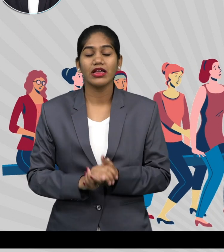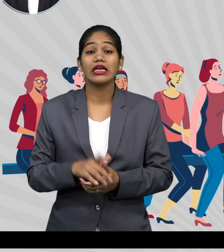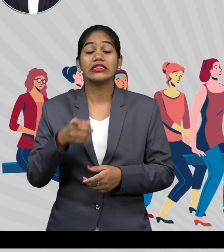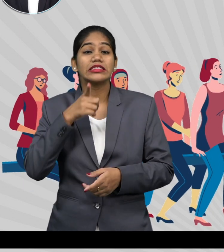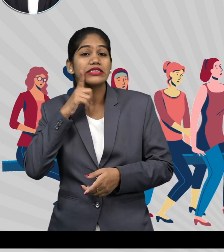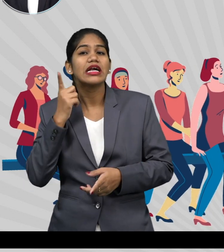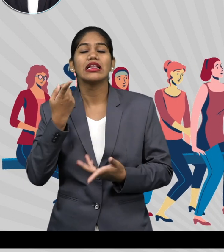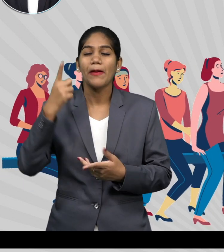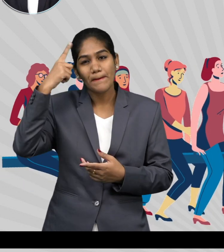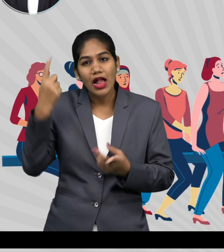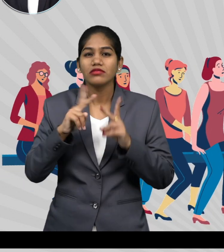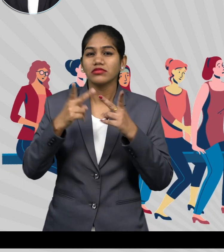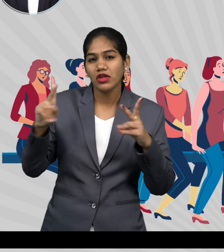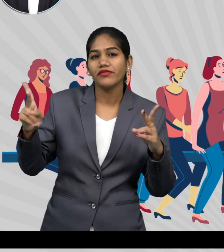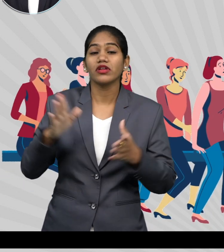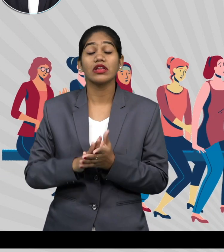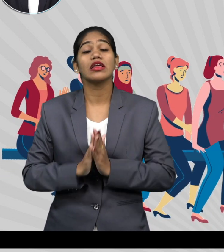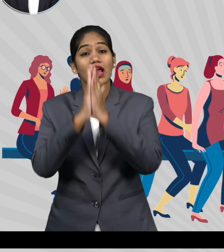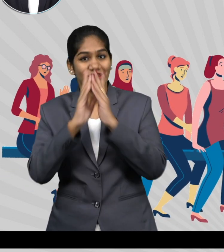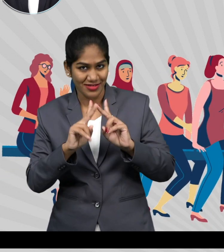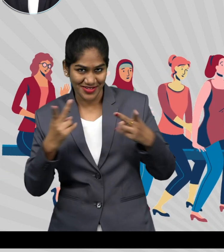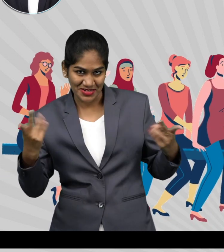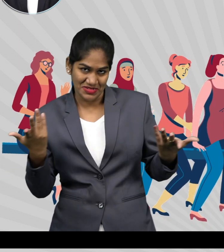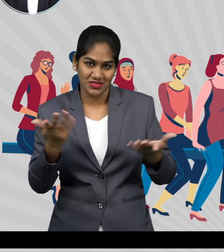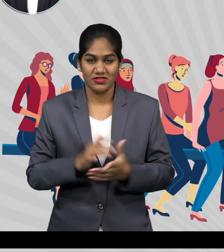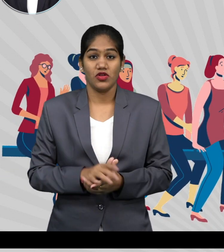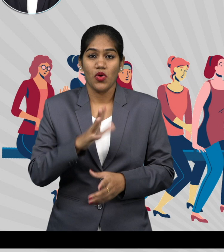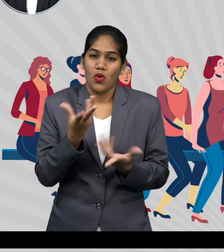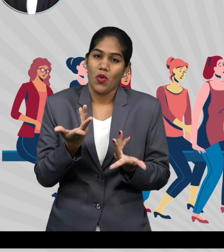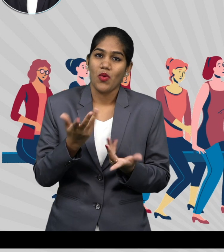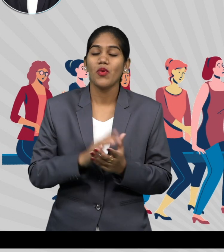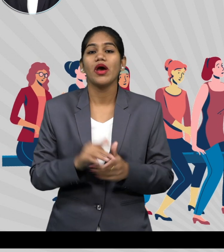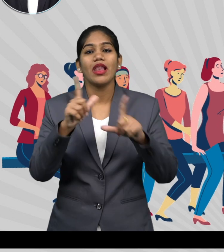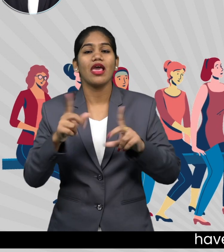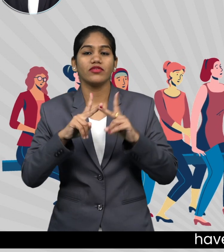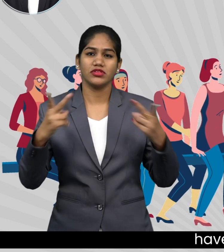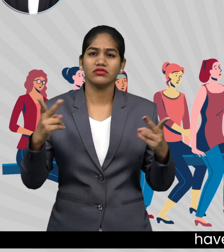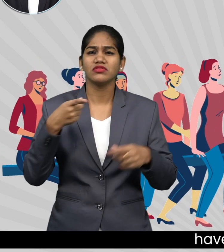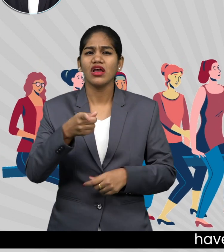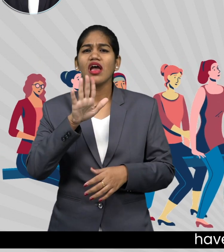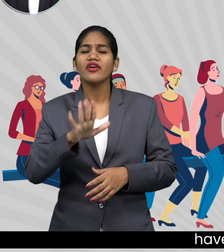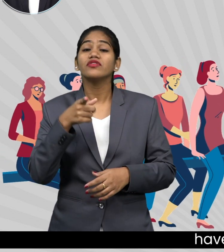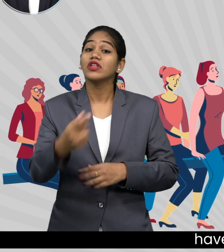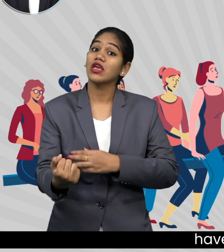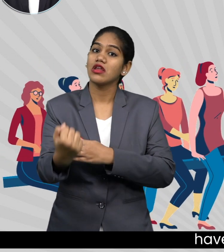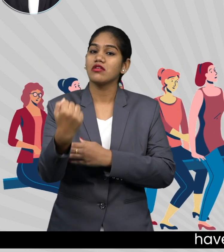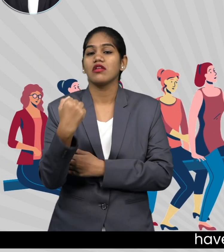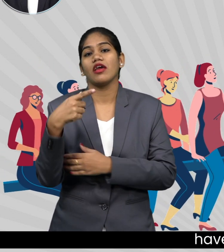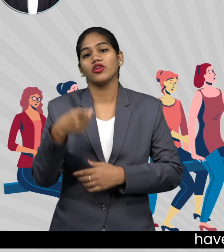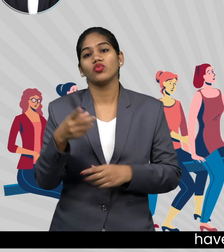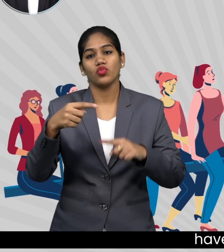religion or language, have the right to vote.